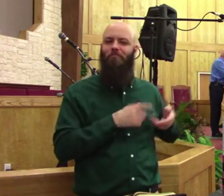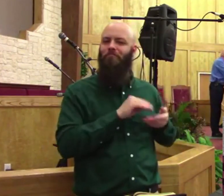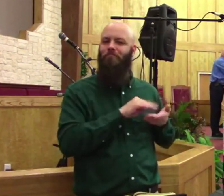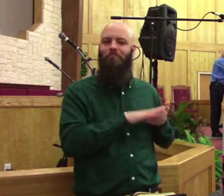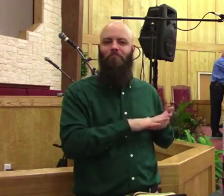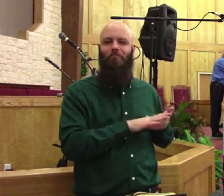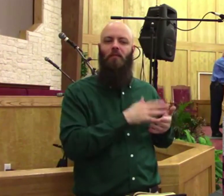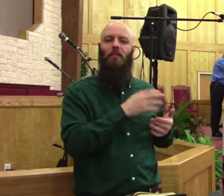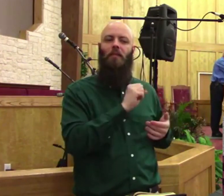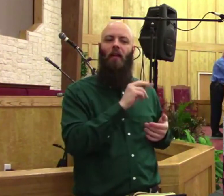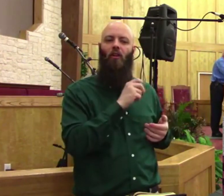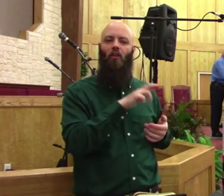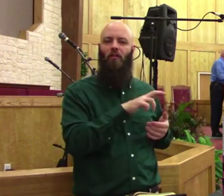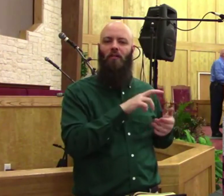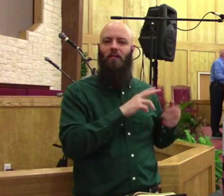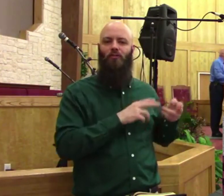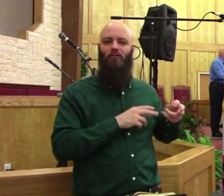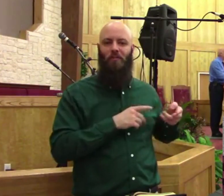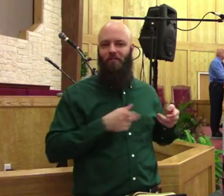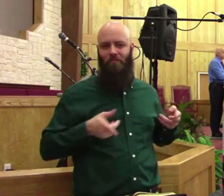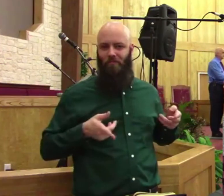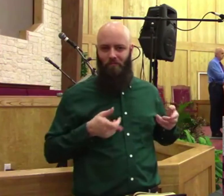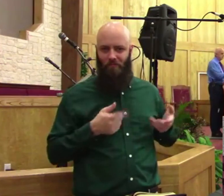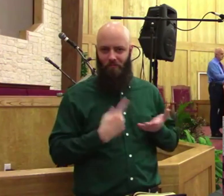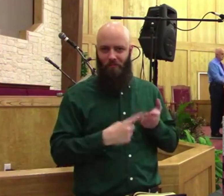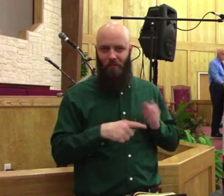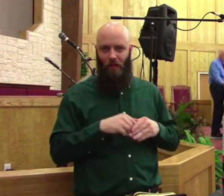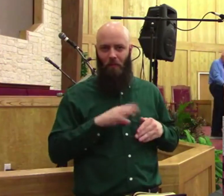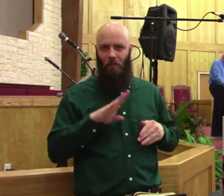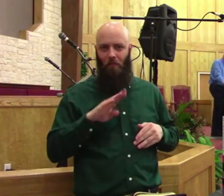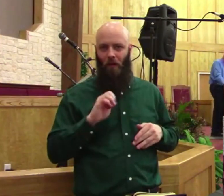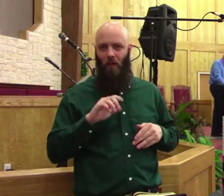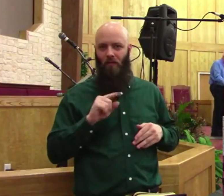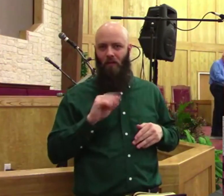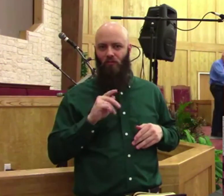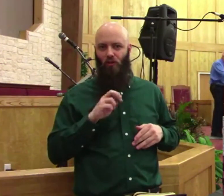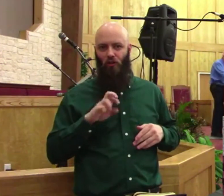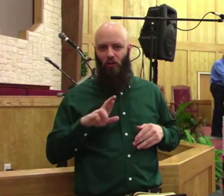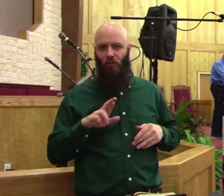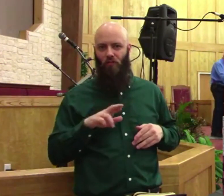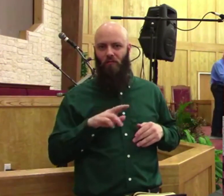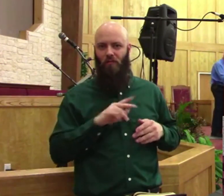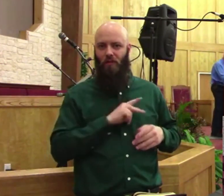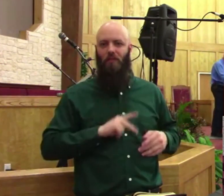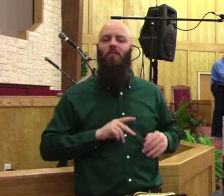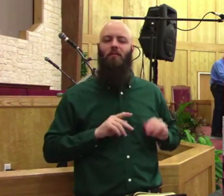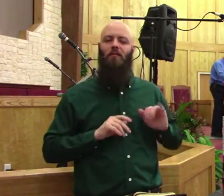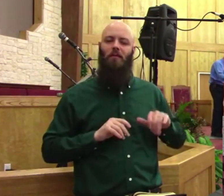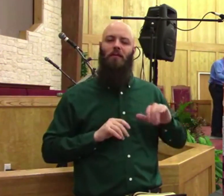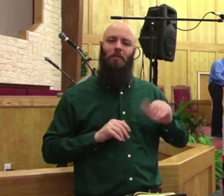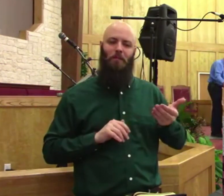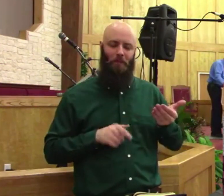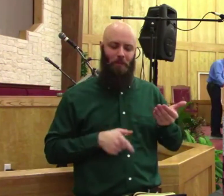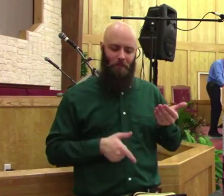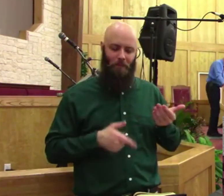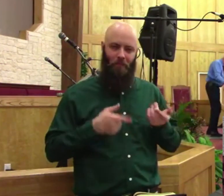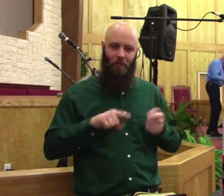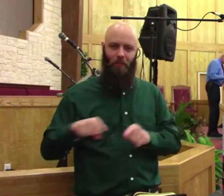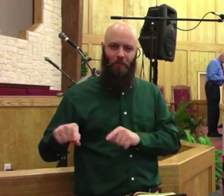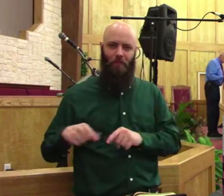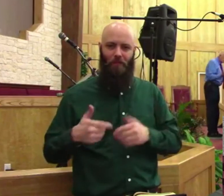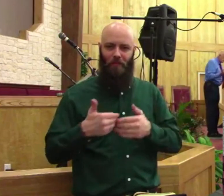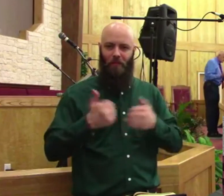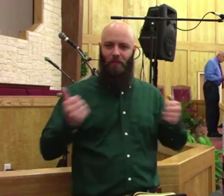secular history doesn't record Belshazzar as king. So that seems to be what has happened.